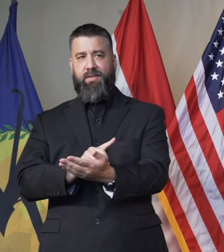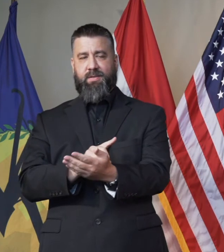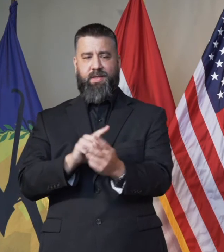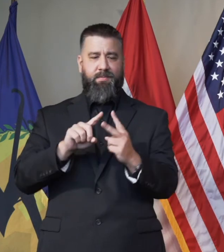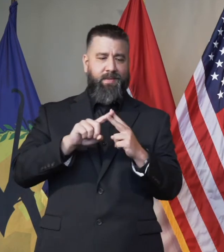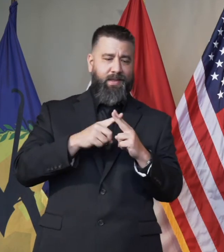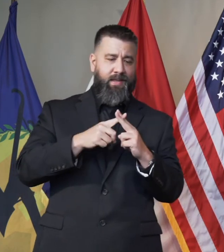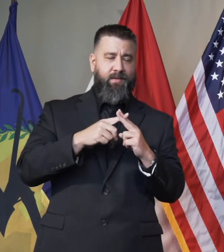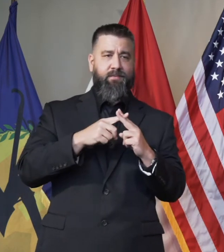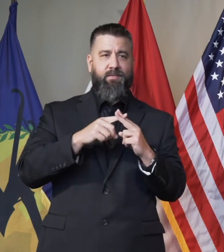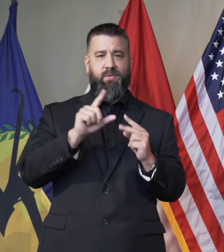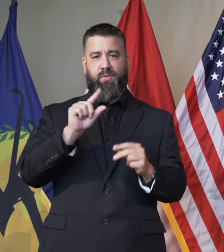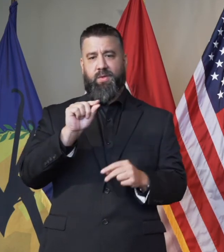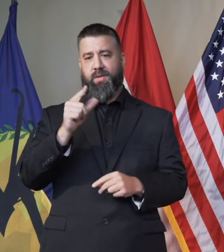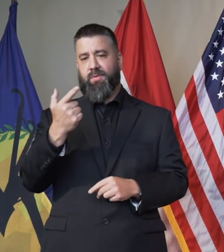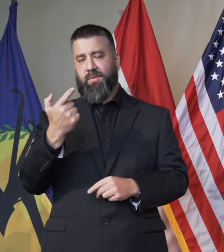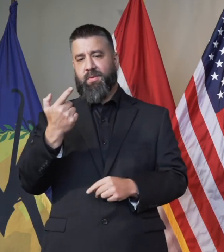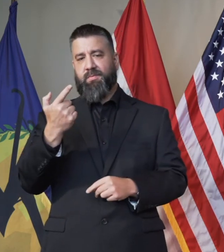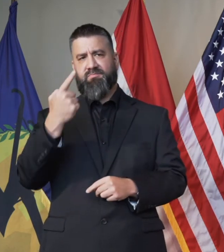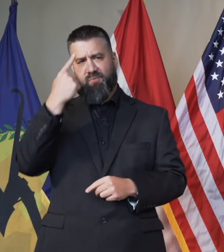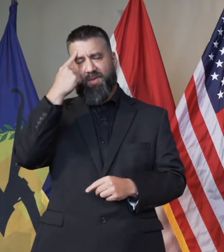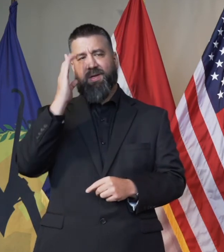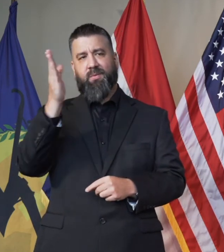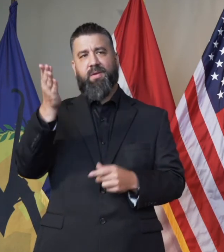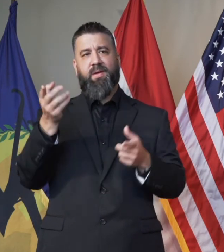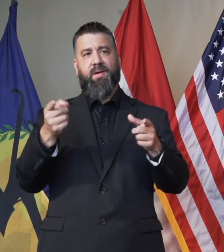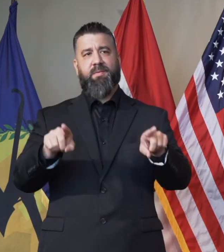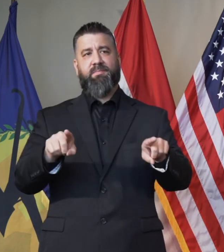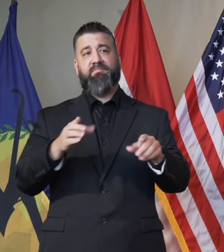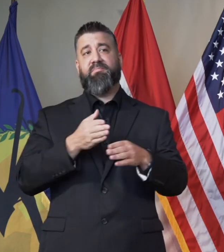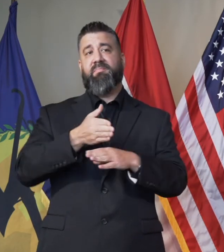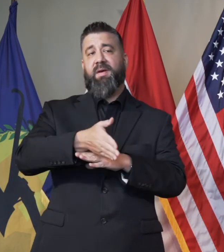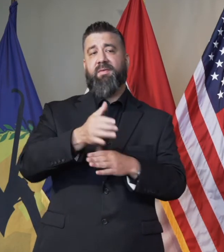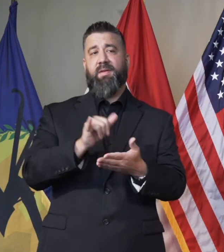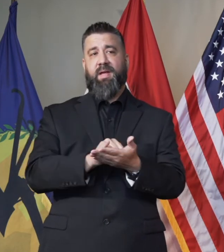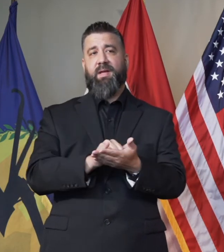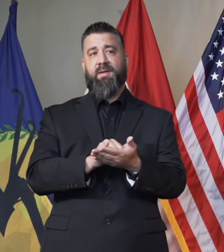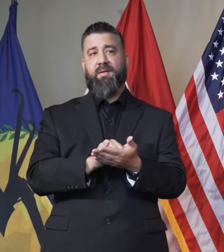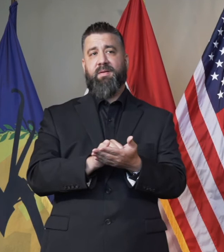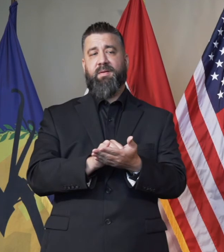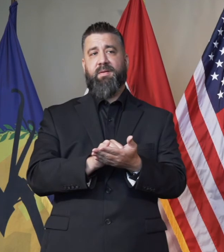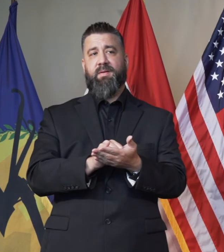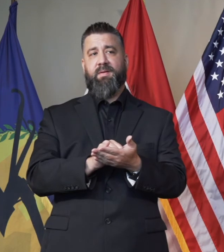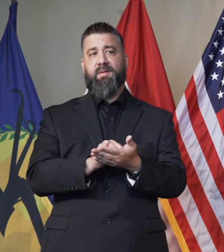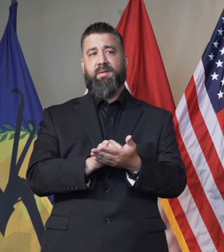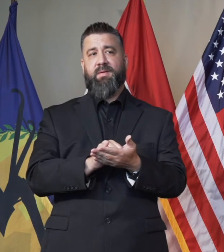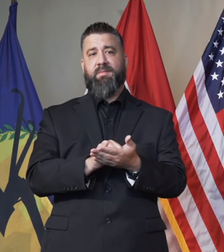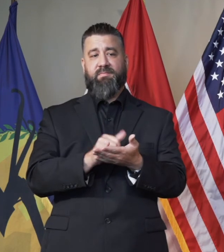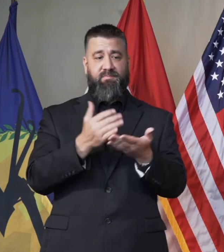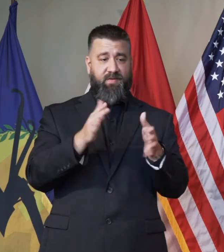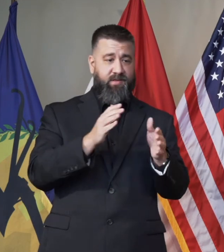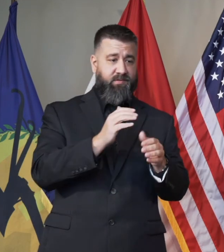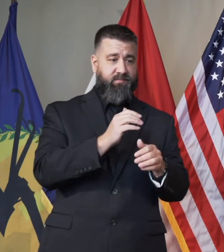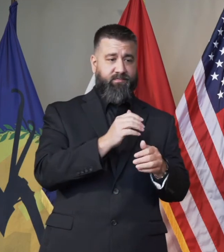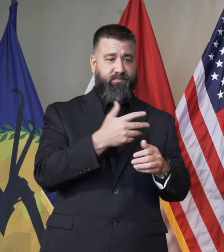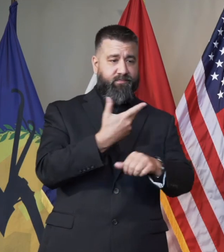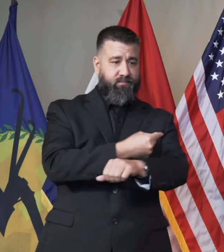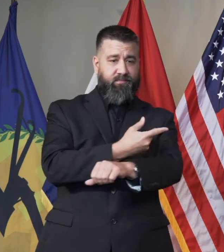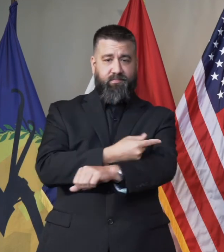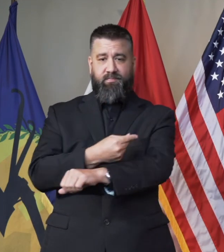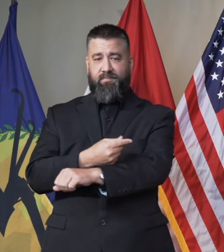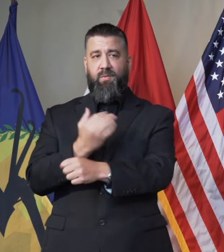We believe that that will happen. And following that, there will be efforts made to make the vaccine widely available in the